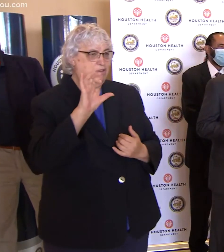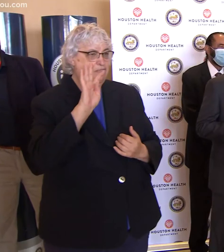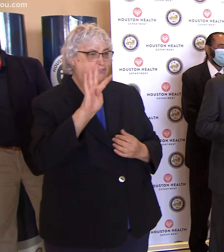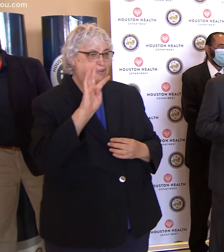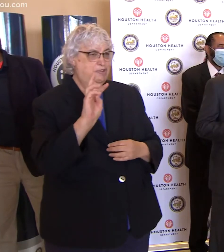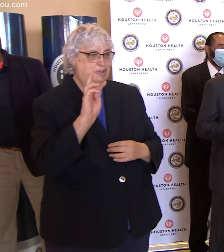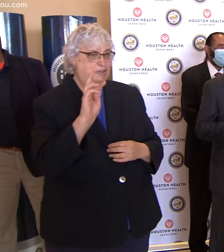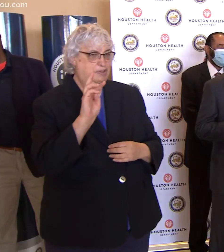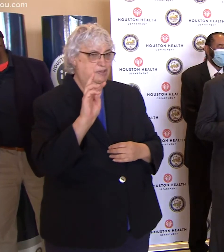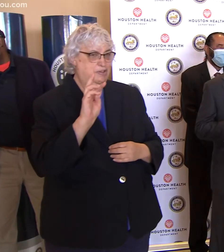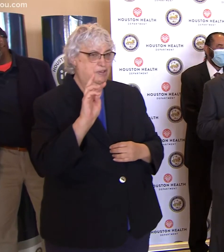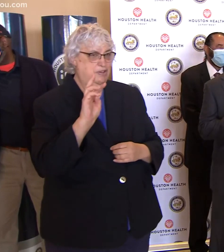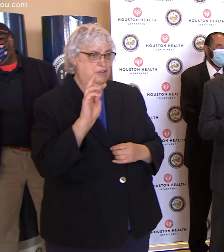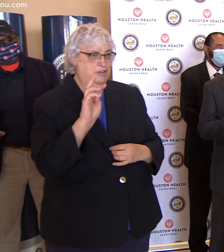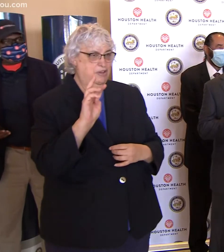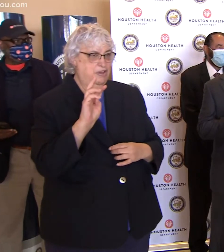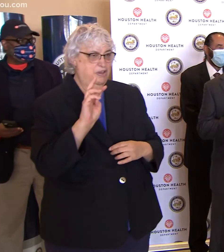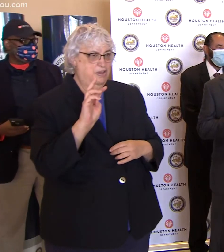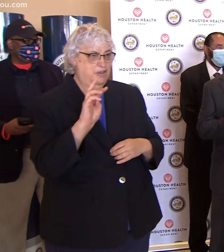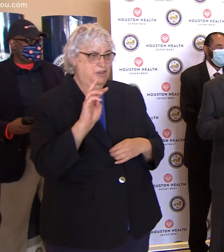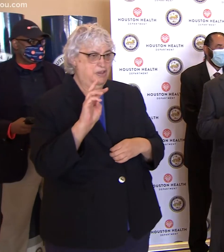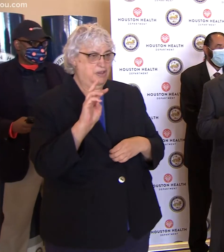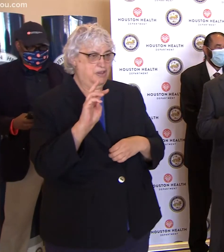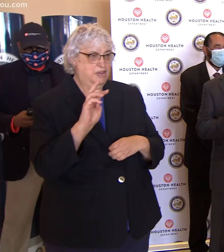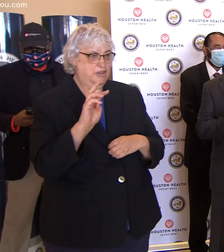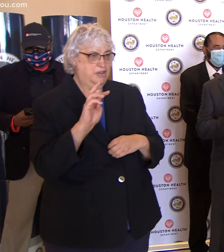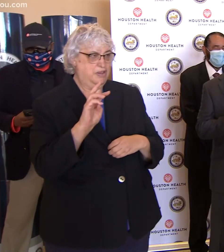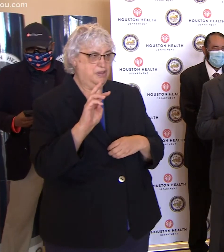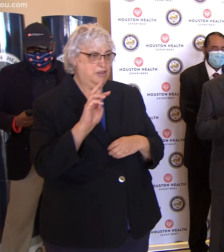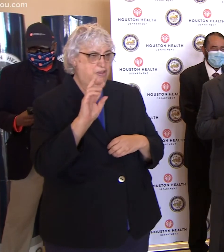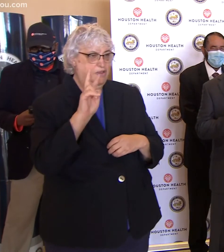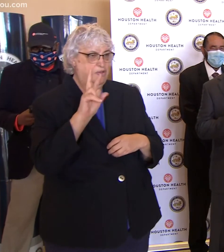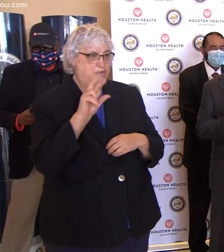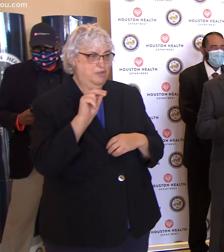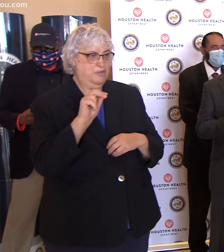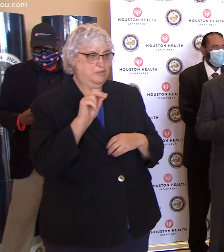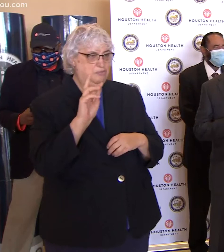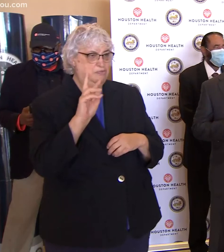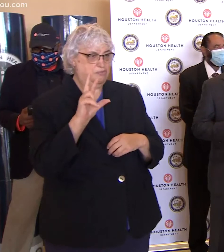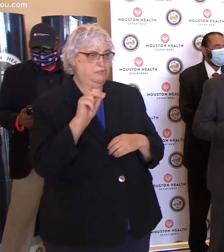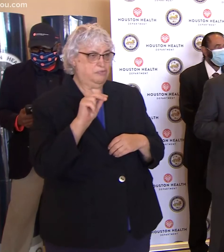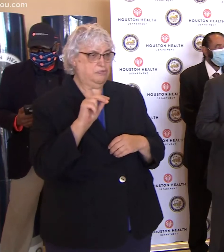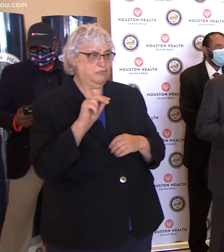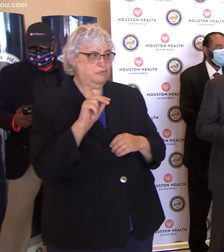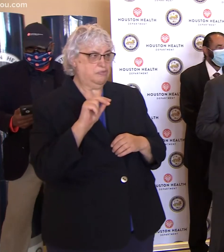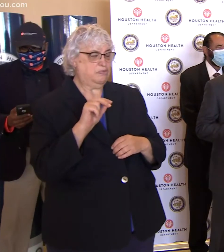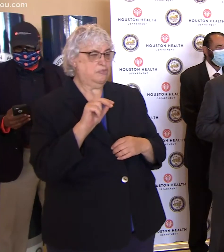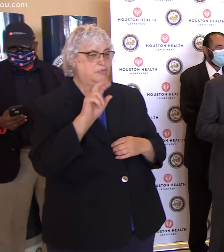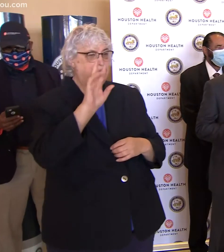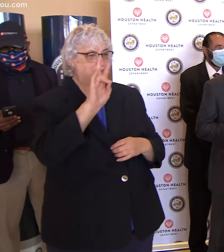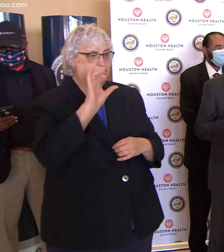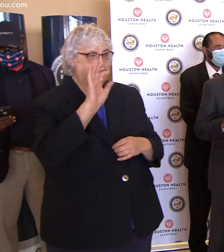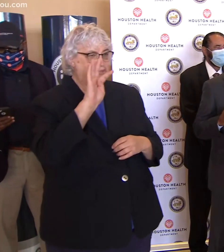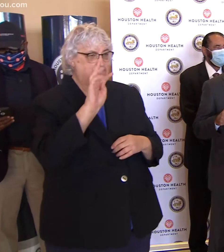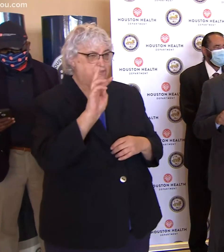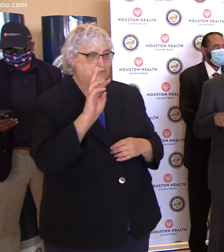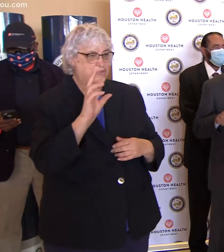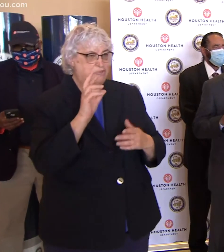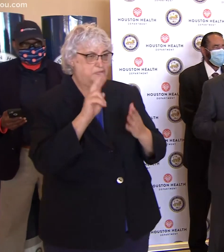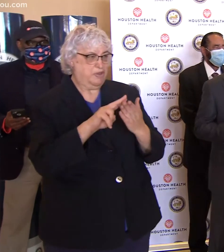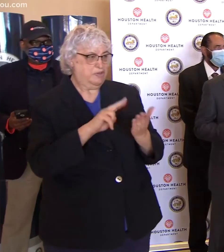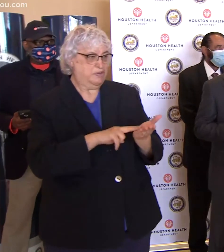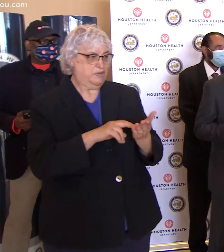746. So as of, what time is it now? Is that 2:30? As of 2:30, 746 have already